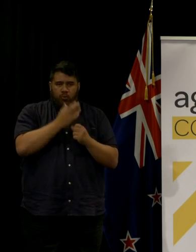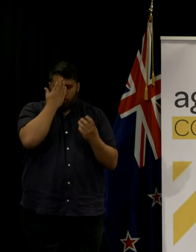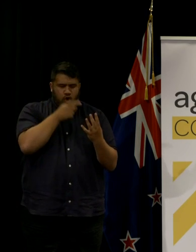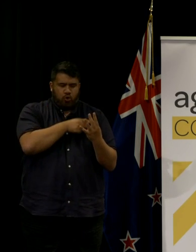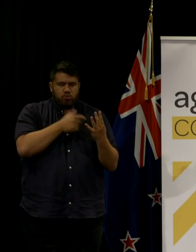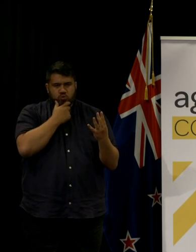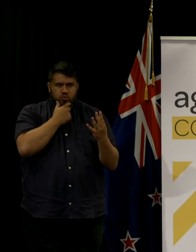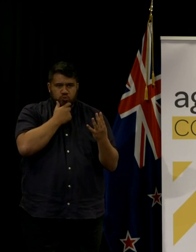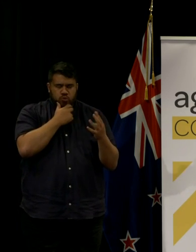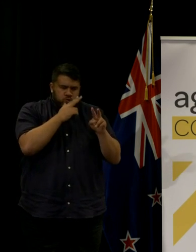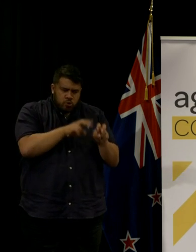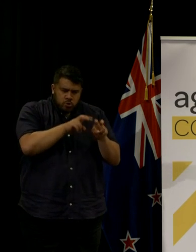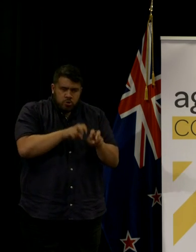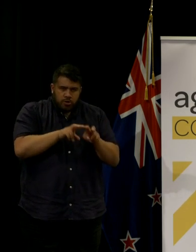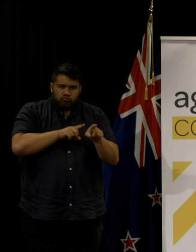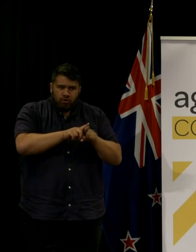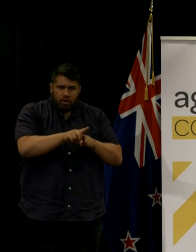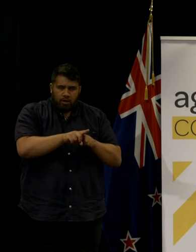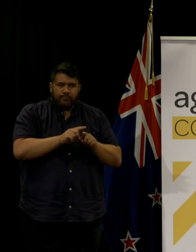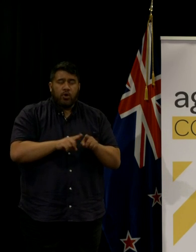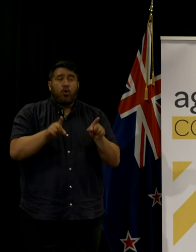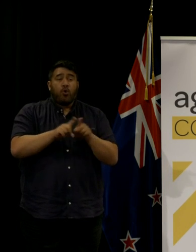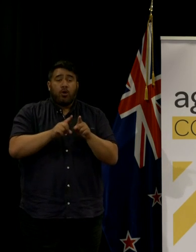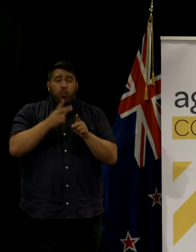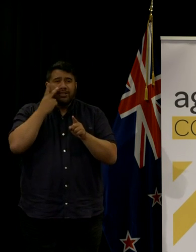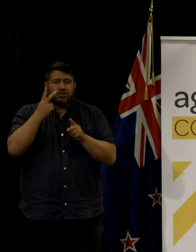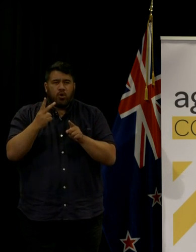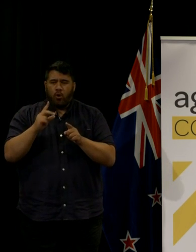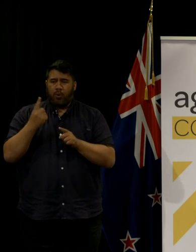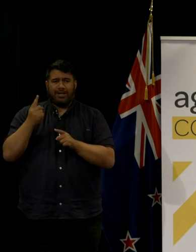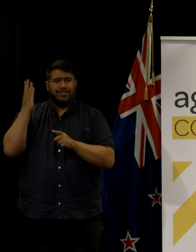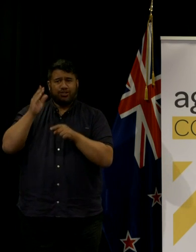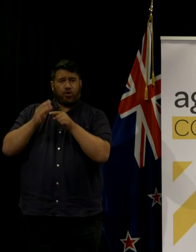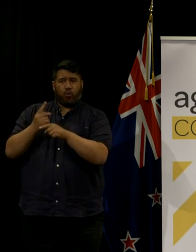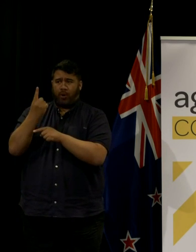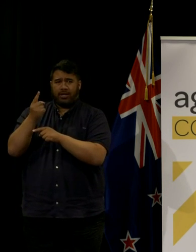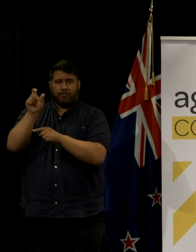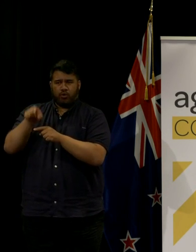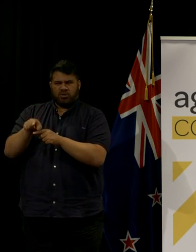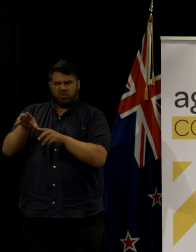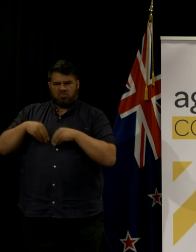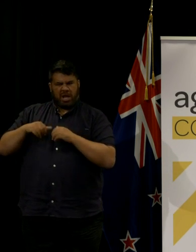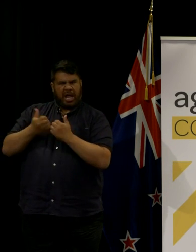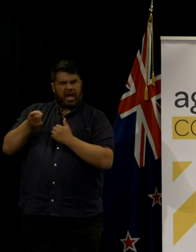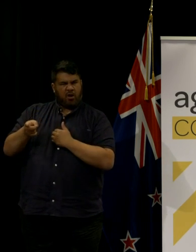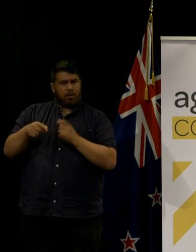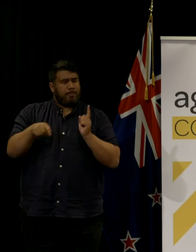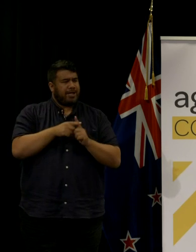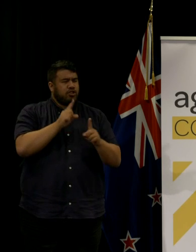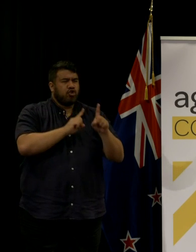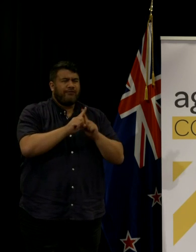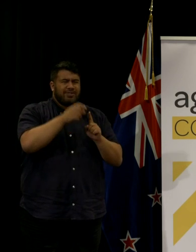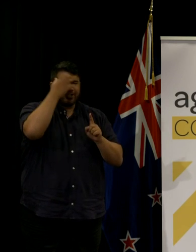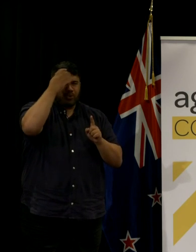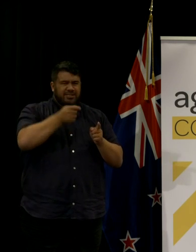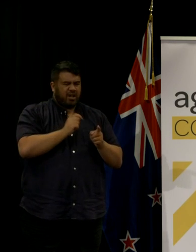and we're also seeing those at least 2 clusters of cases, one in a school and one associated with the conference. So yes, that is a